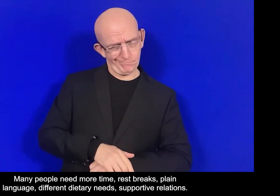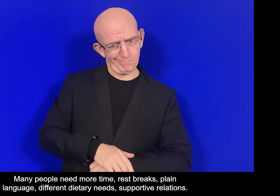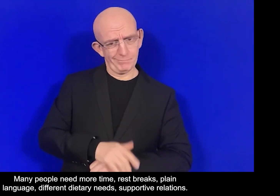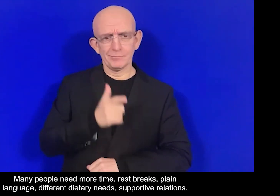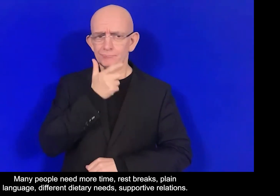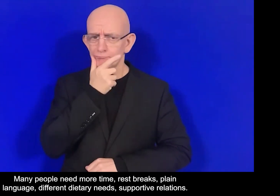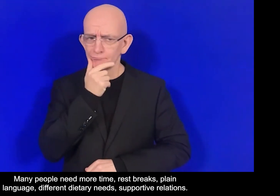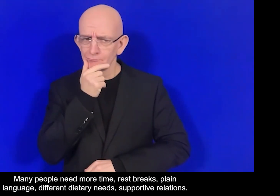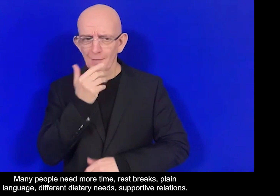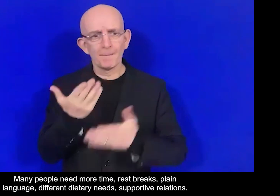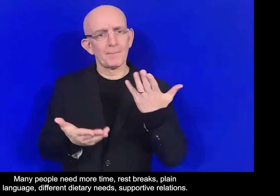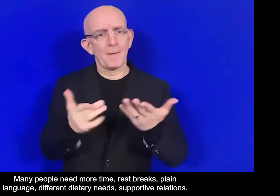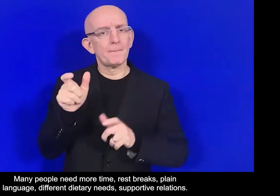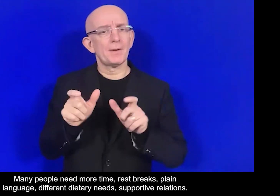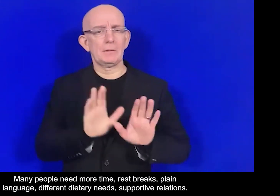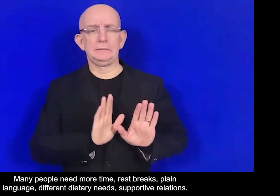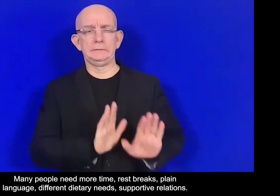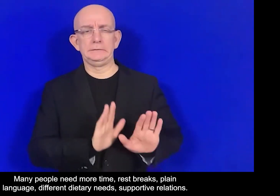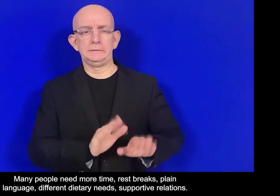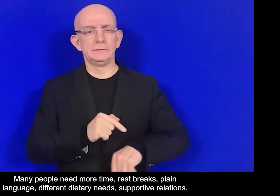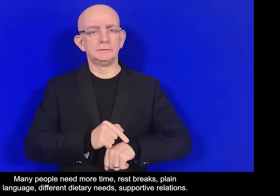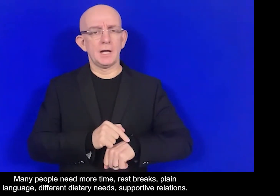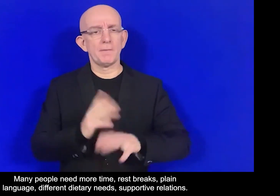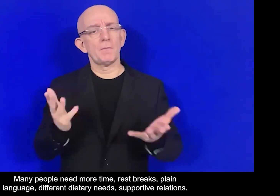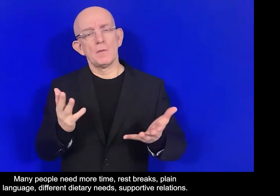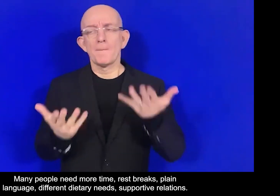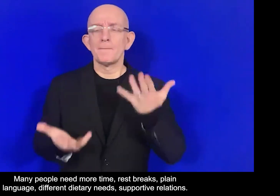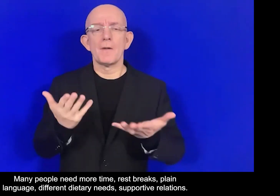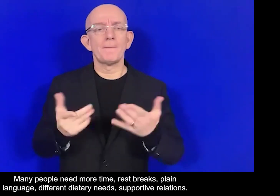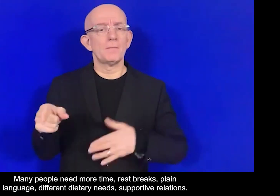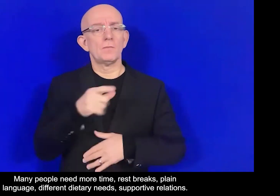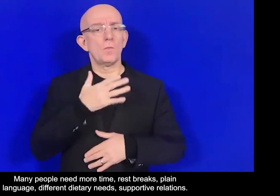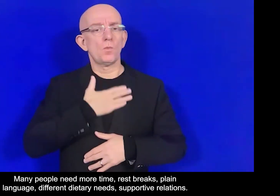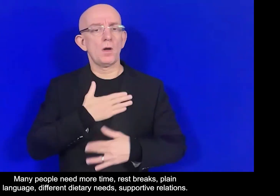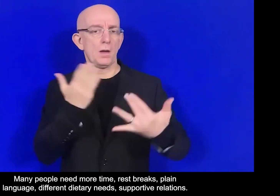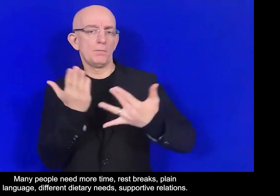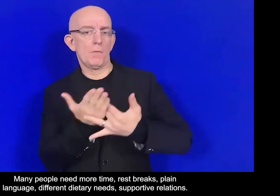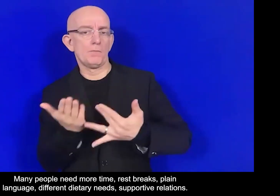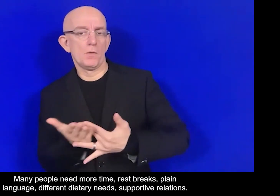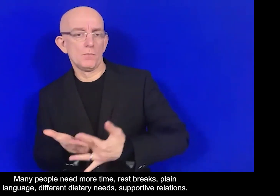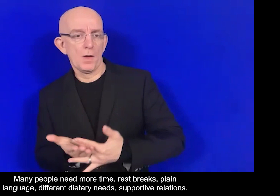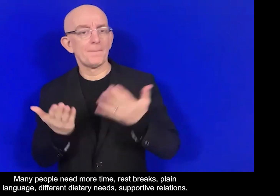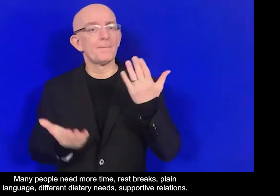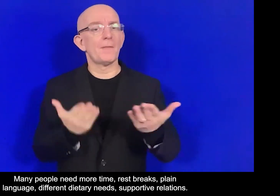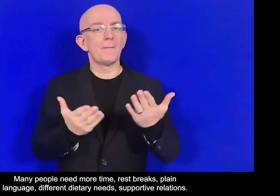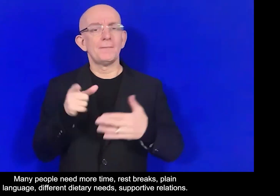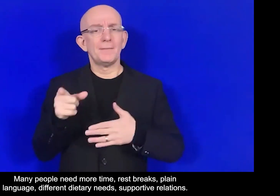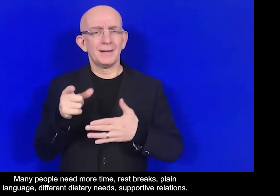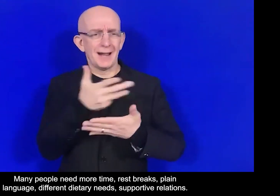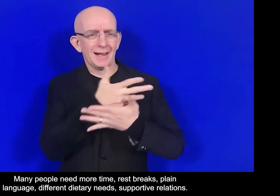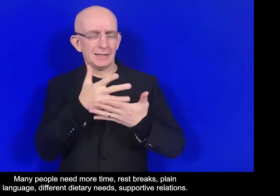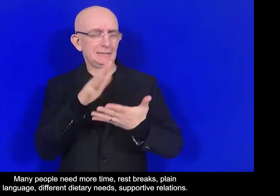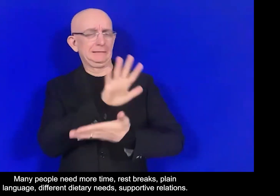time, rest breaks, plain language, a different dietary needs,